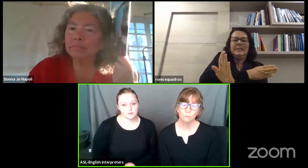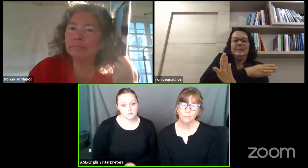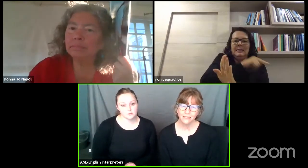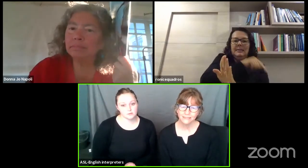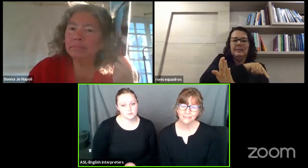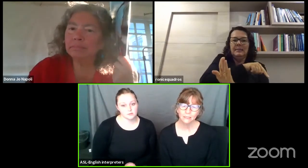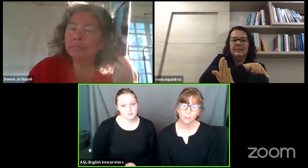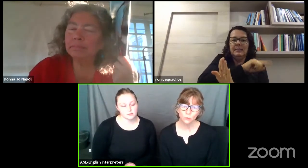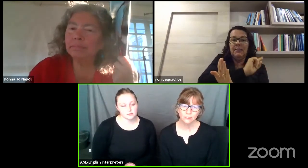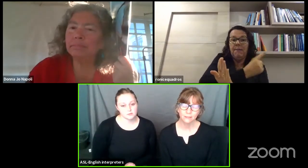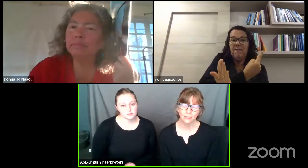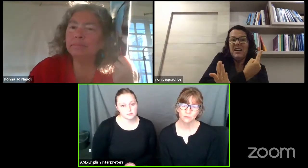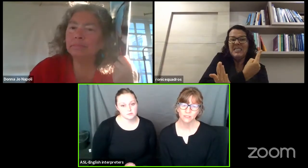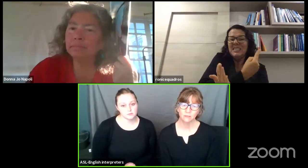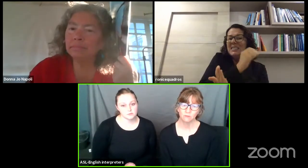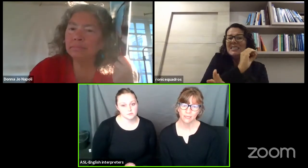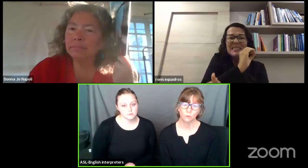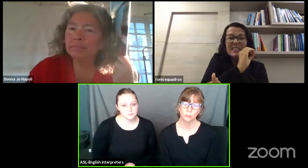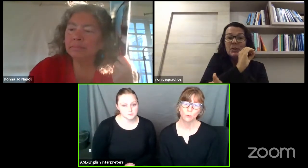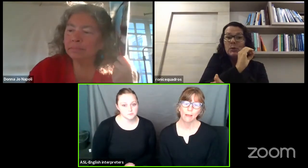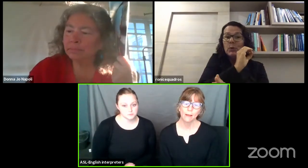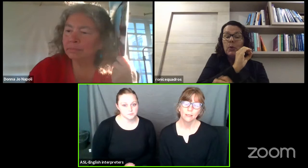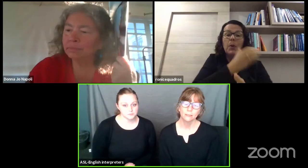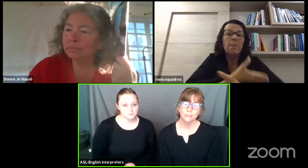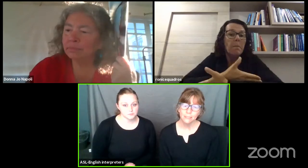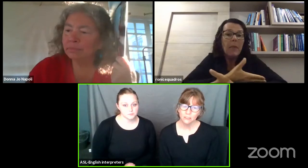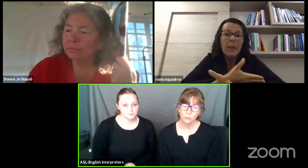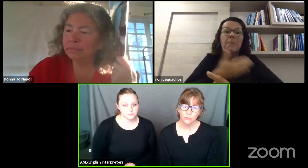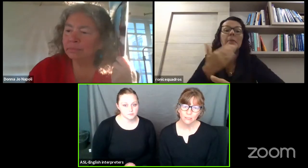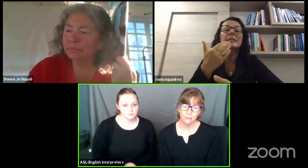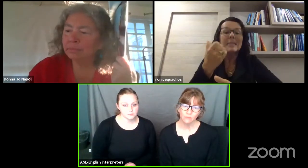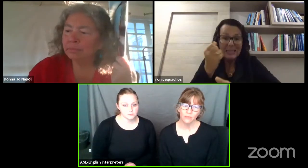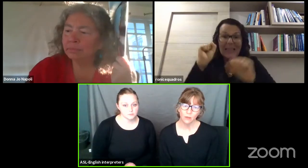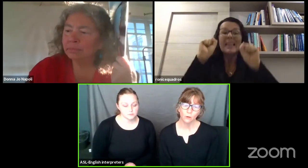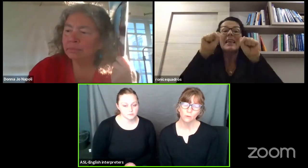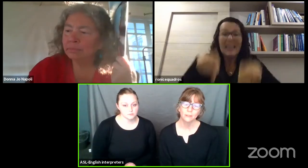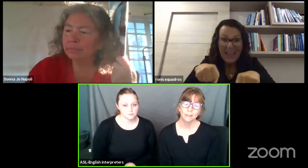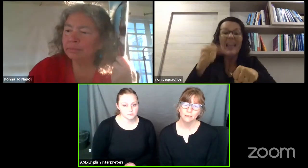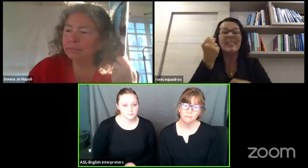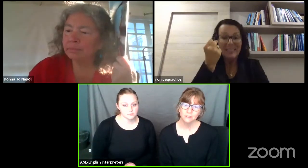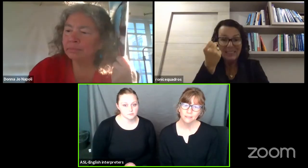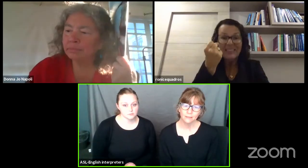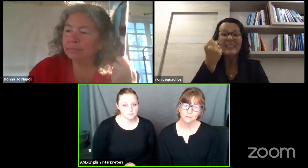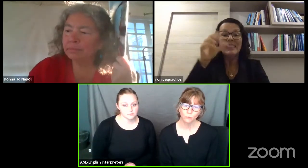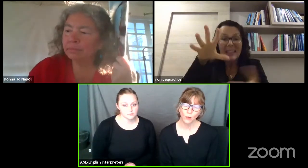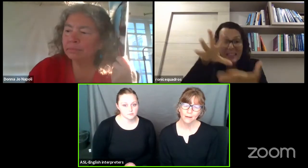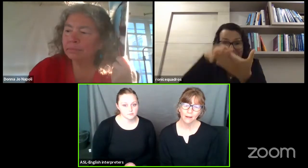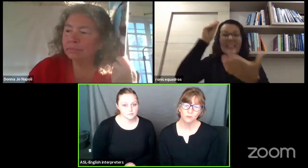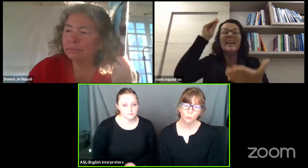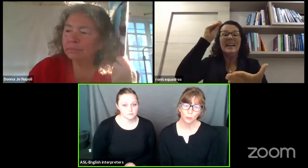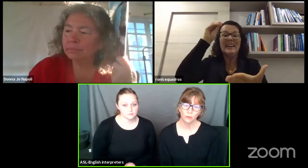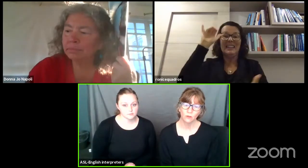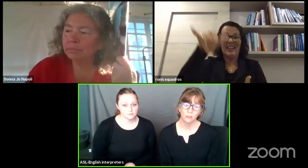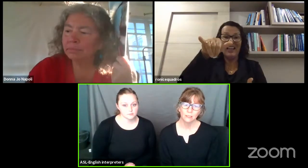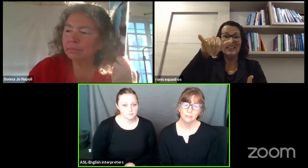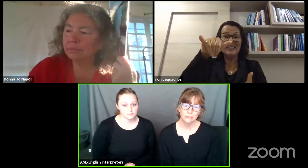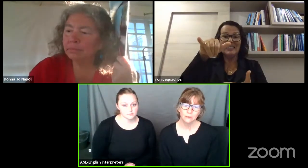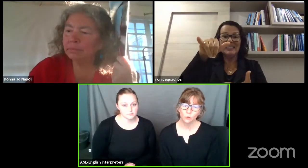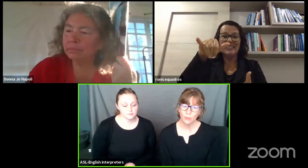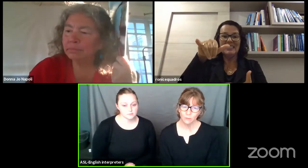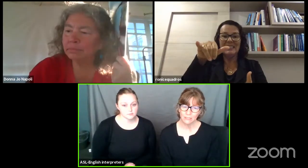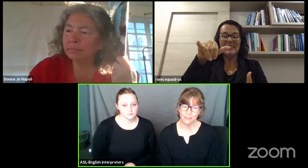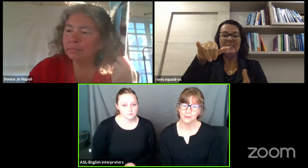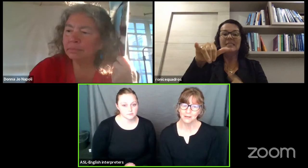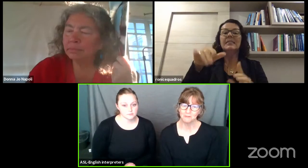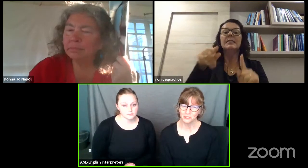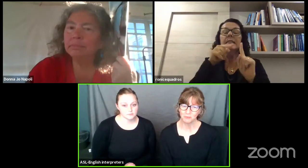So these basic units and aspects of language need to be there, even, yes, right after birth.